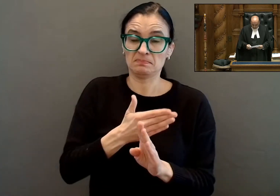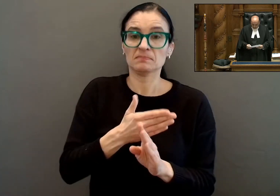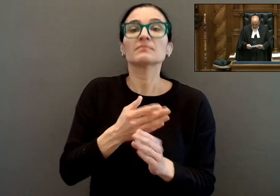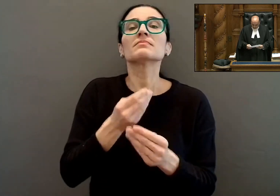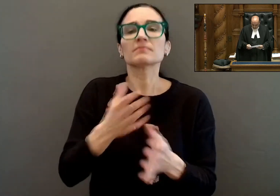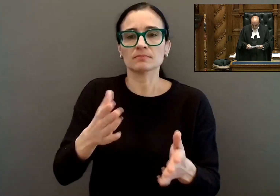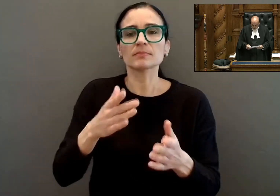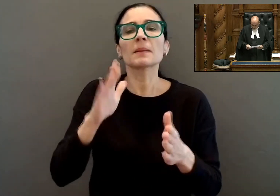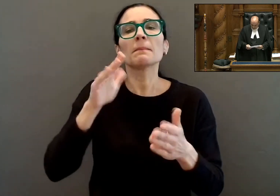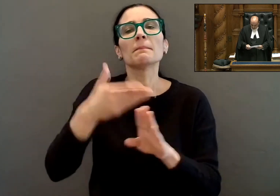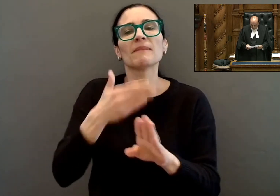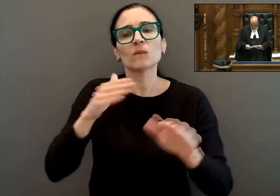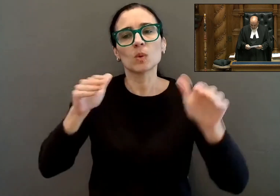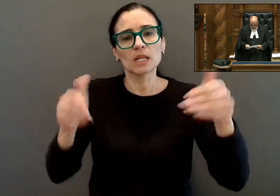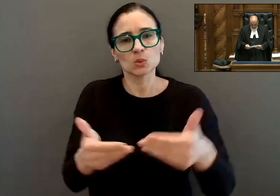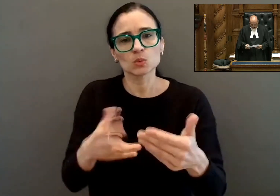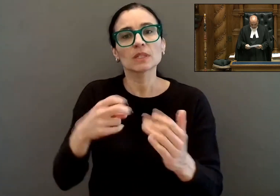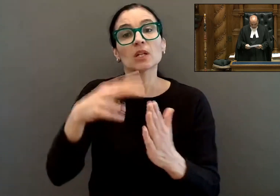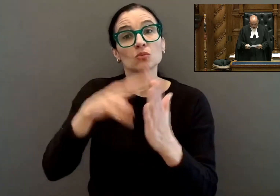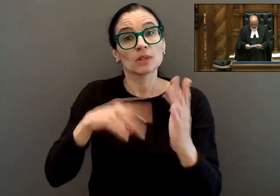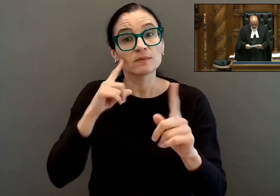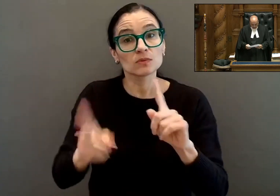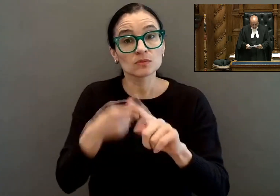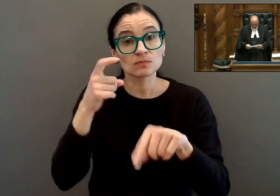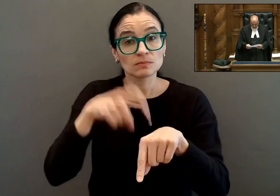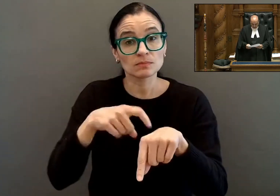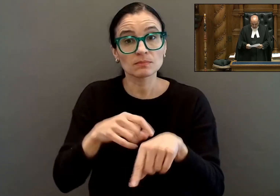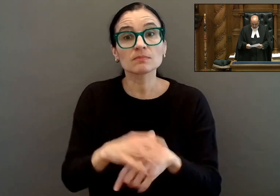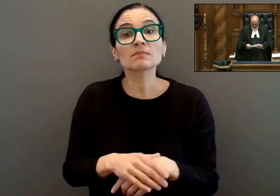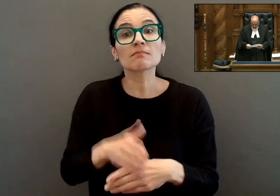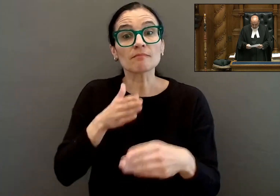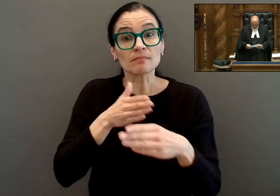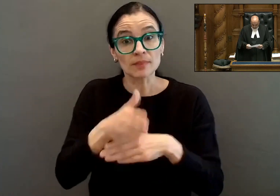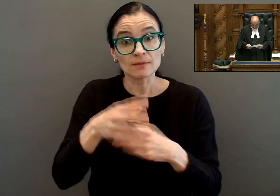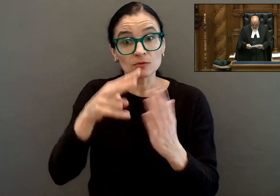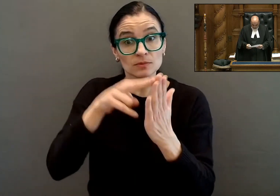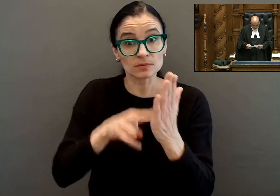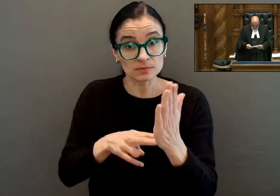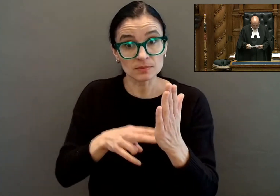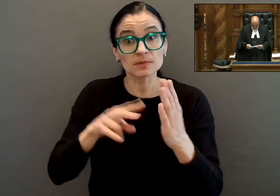reading, sufficient time must also be provided to work with the law